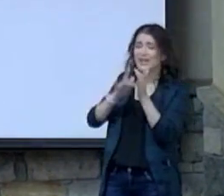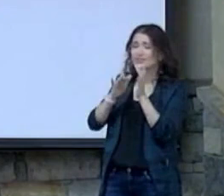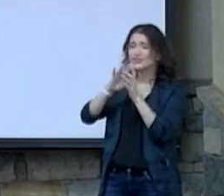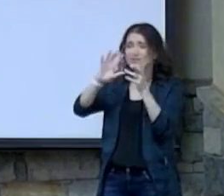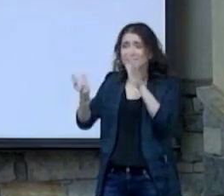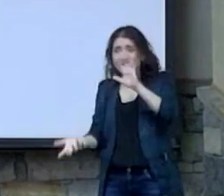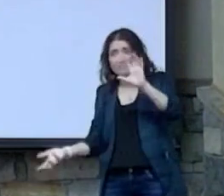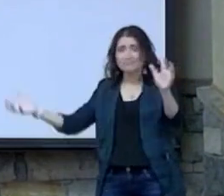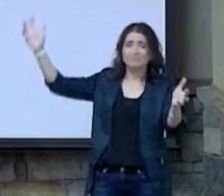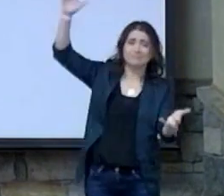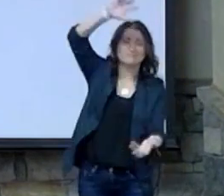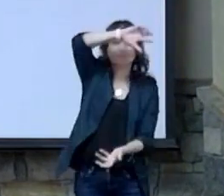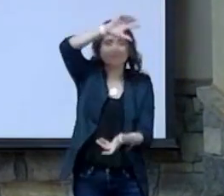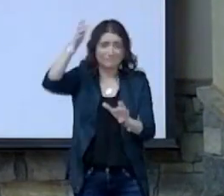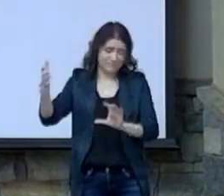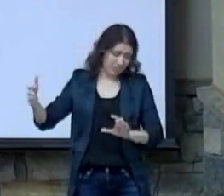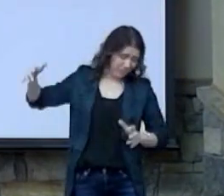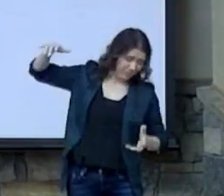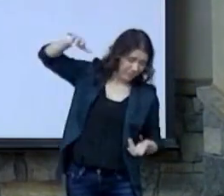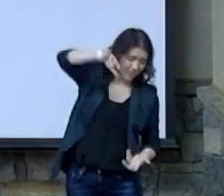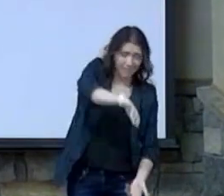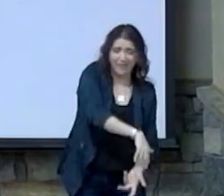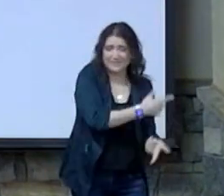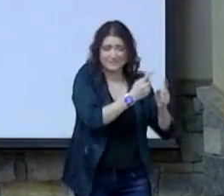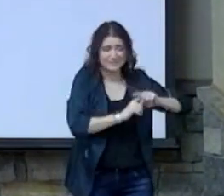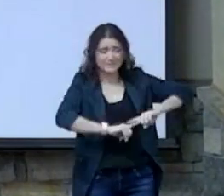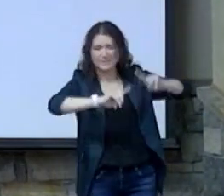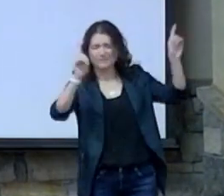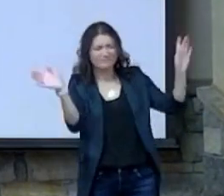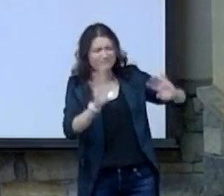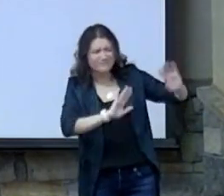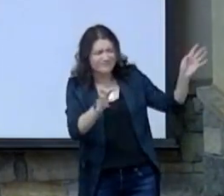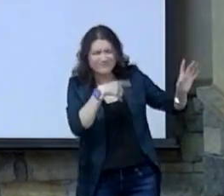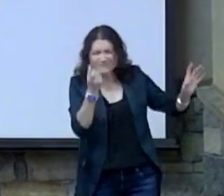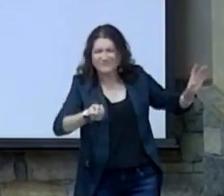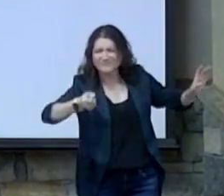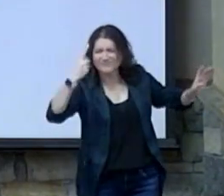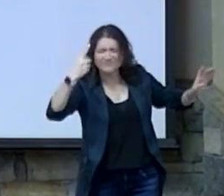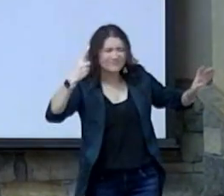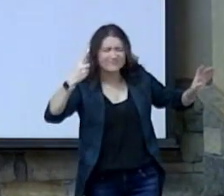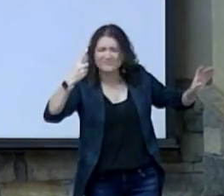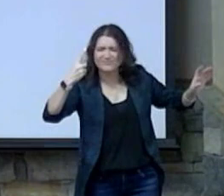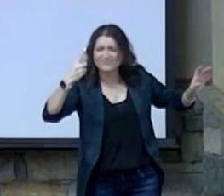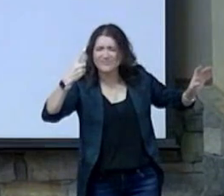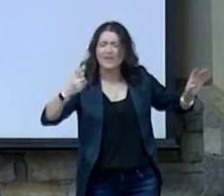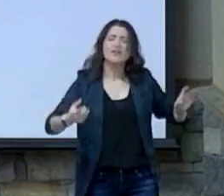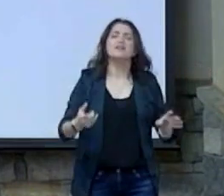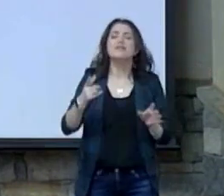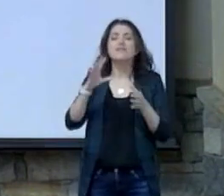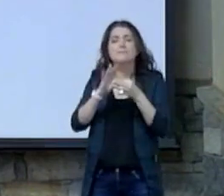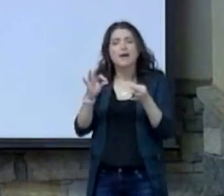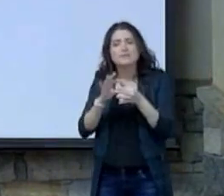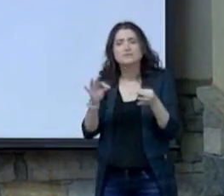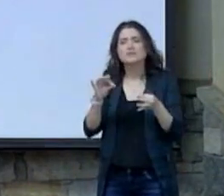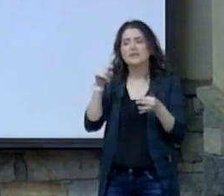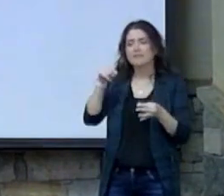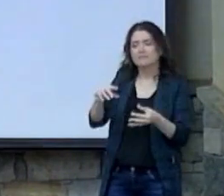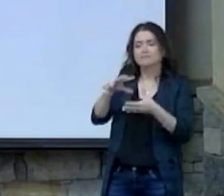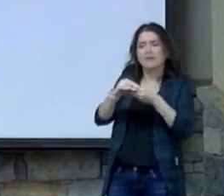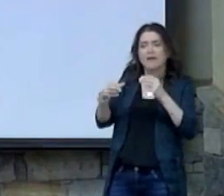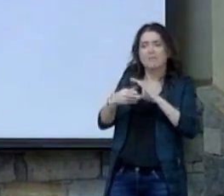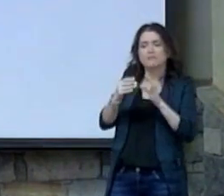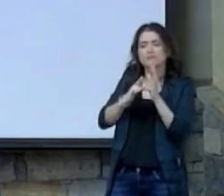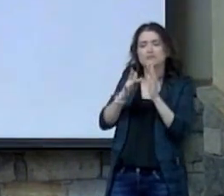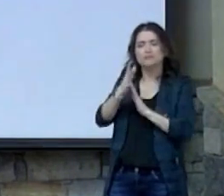it upside down and dump it all out on its head and say, Peter, you don't even understand. You see, the message, this parable that